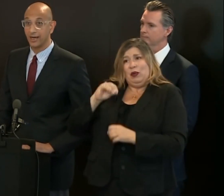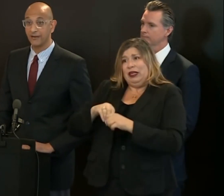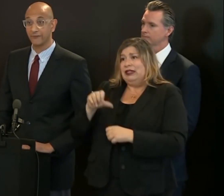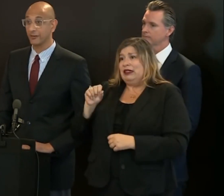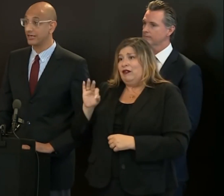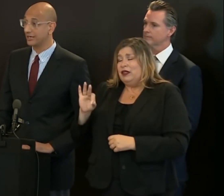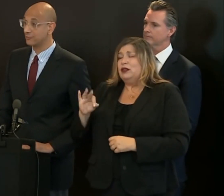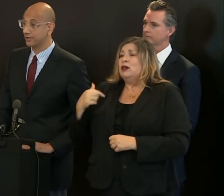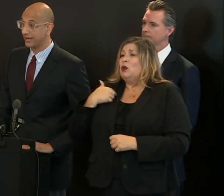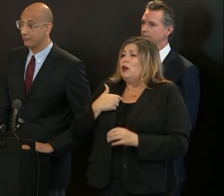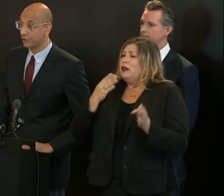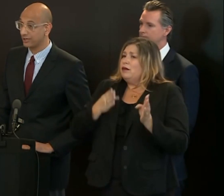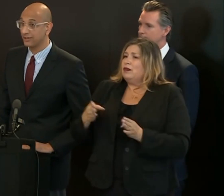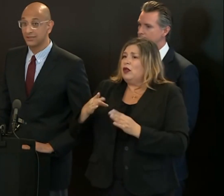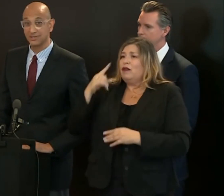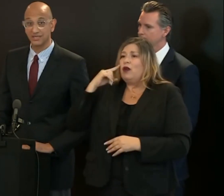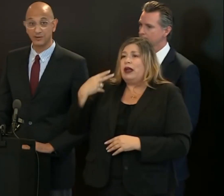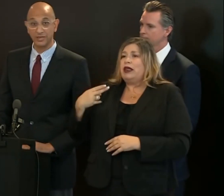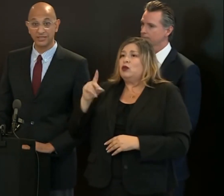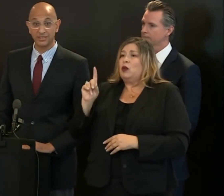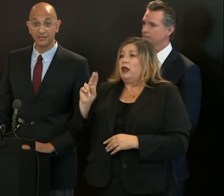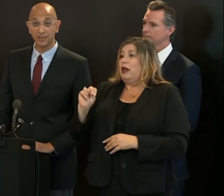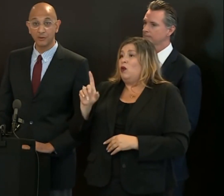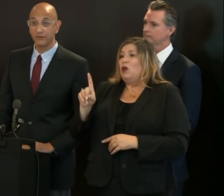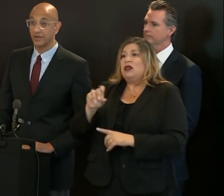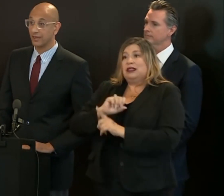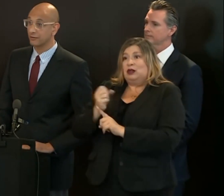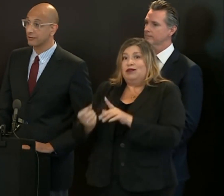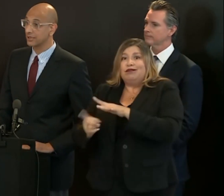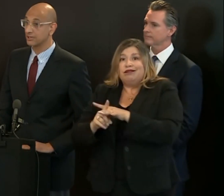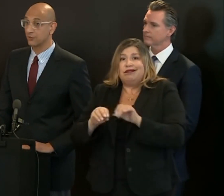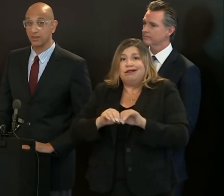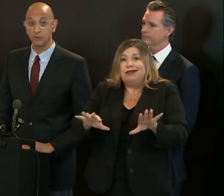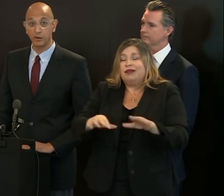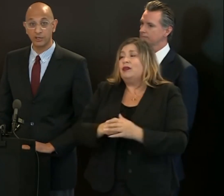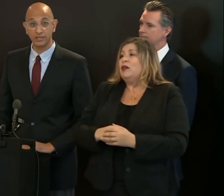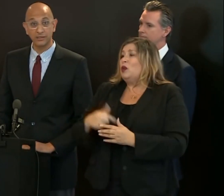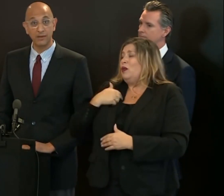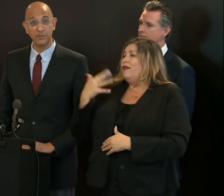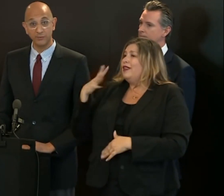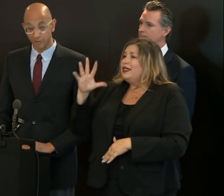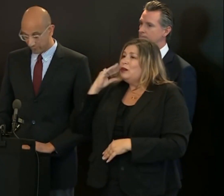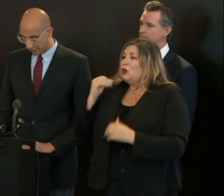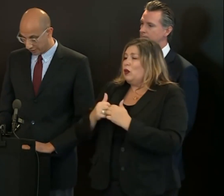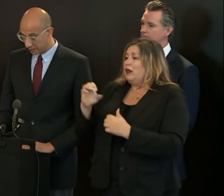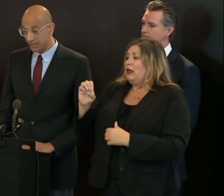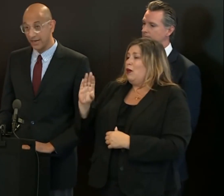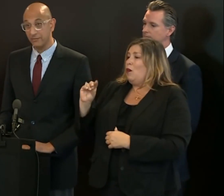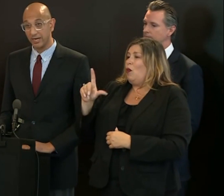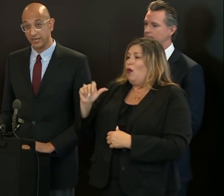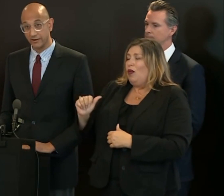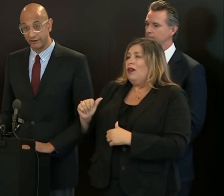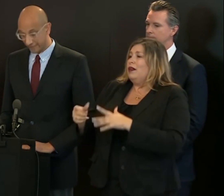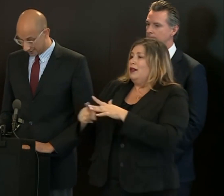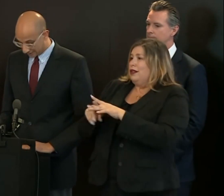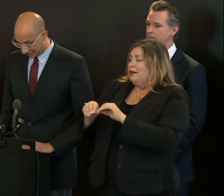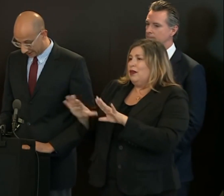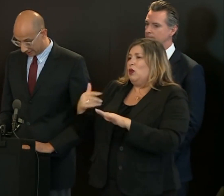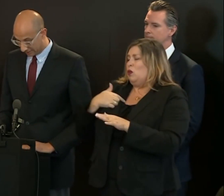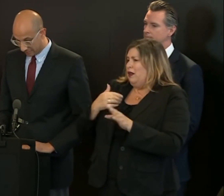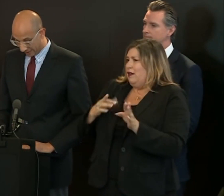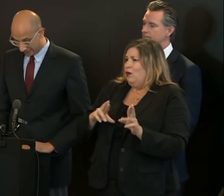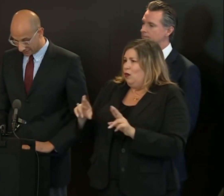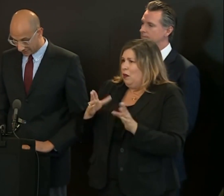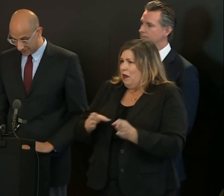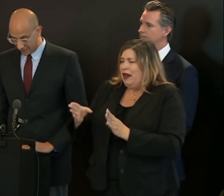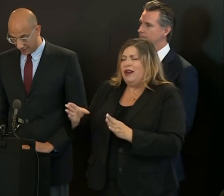prepared for the H1N1 situation. We've gone through this with Ebola and being prepared, and many other events like